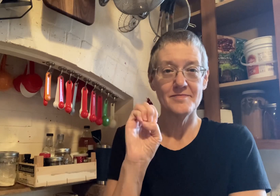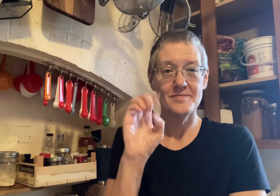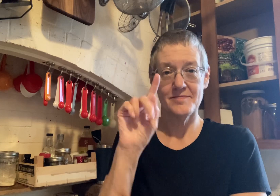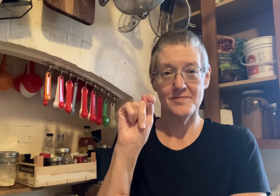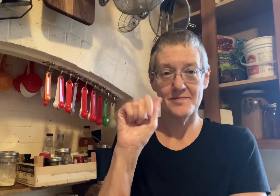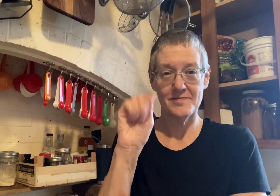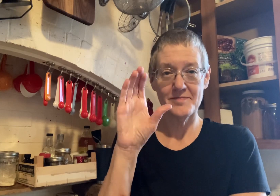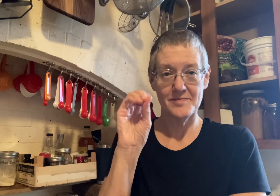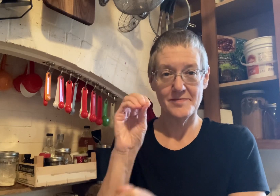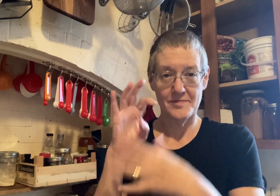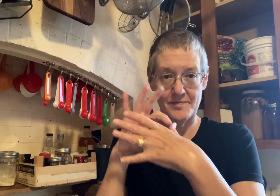taco meat